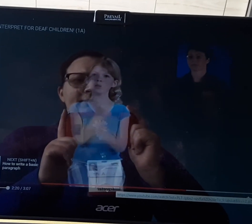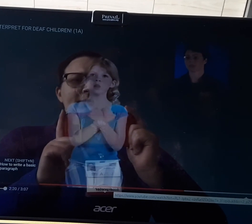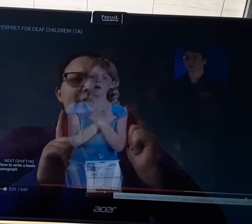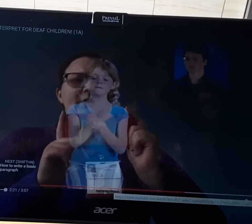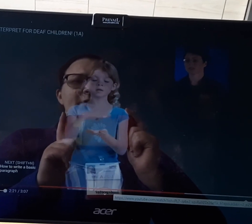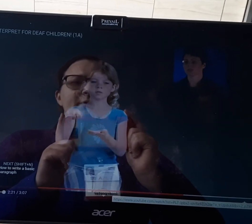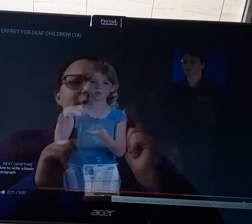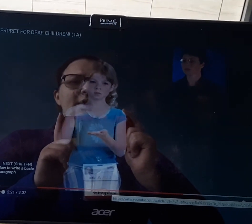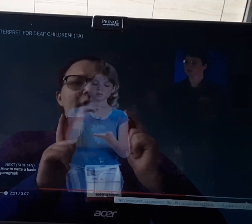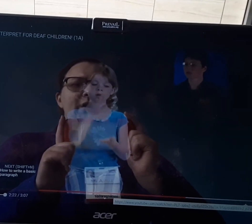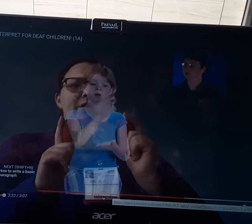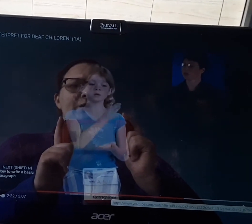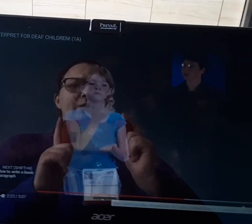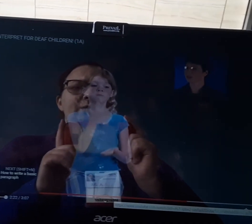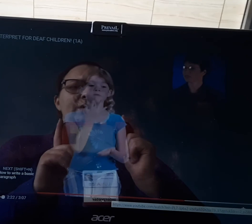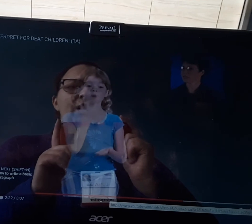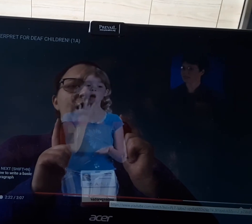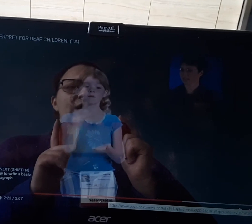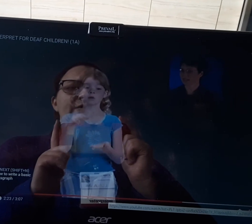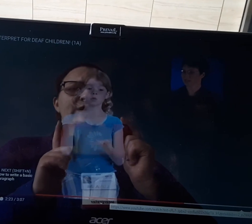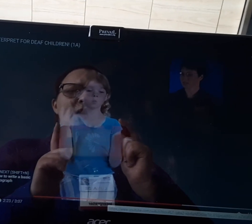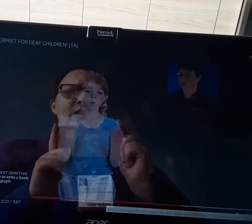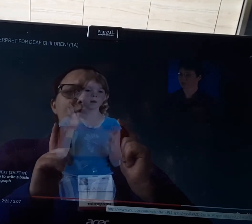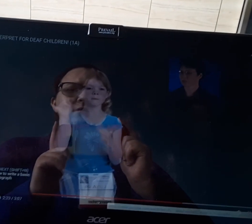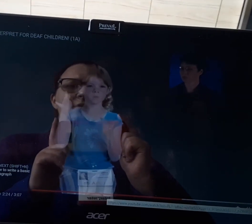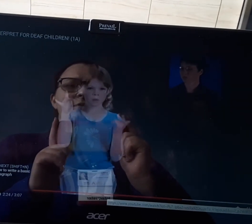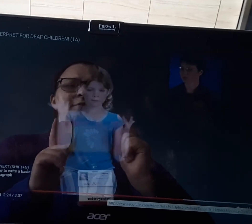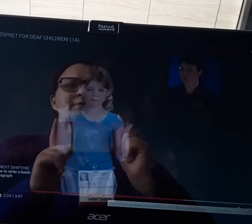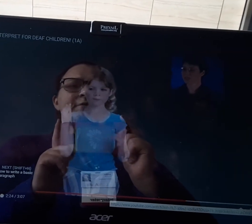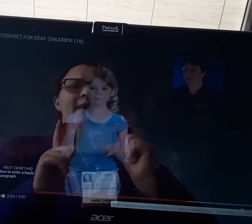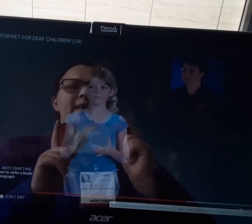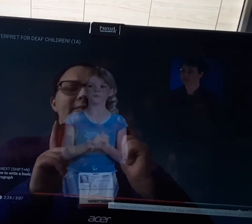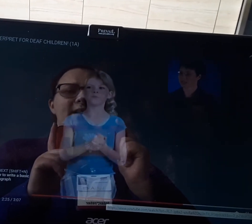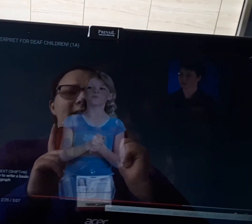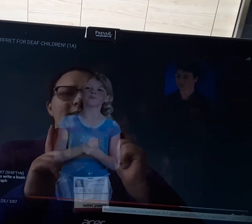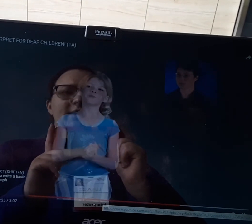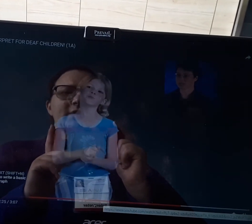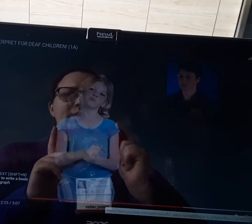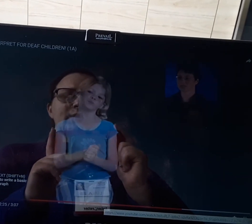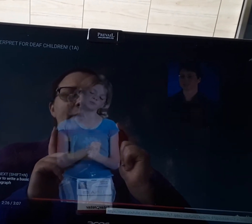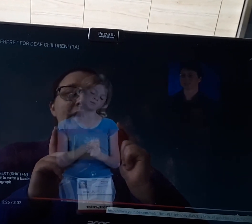She was that kind of girl who loved to dance, and her favorite kind of dancing is ballet.